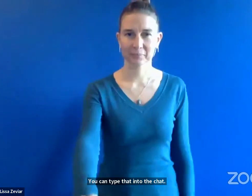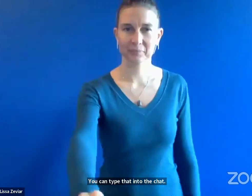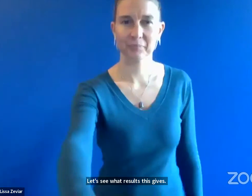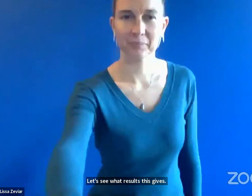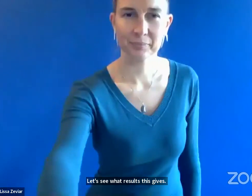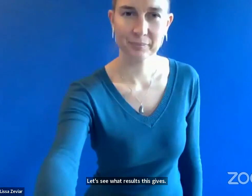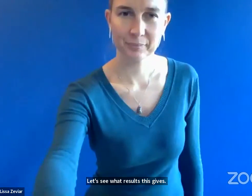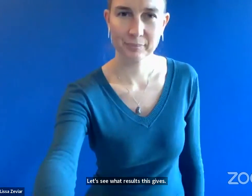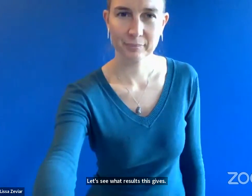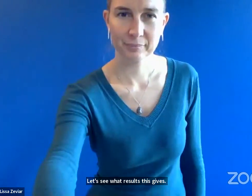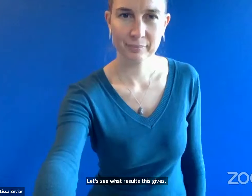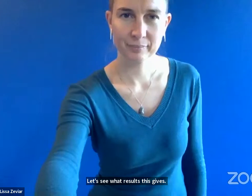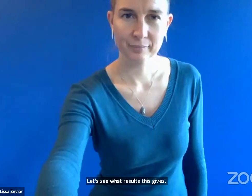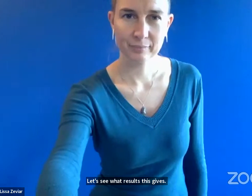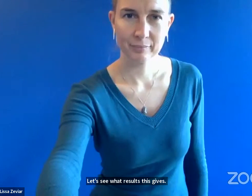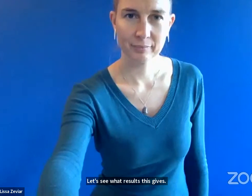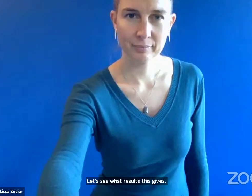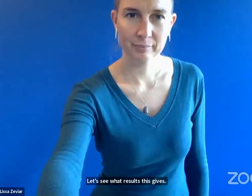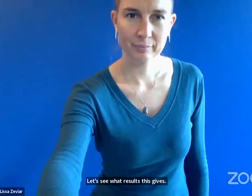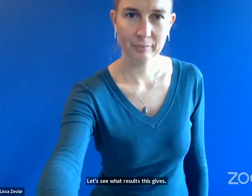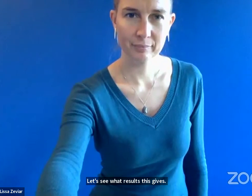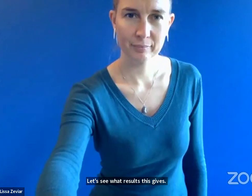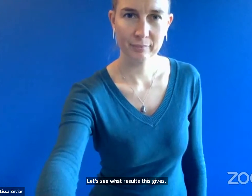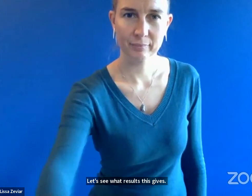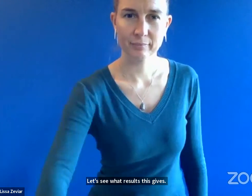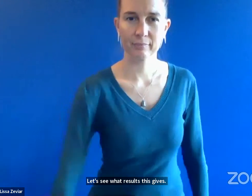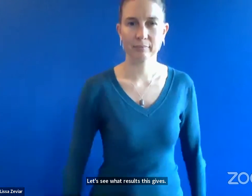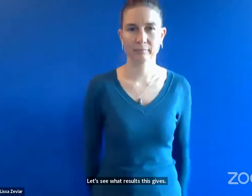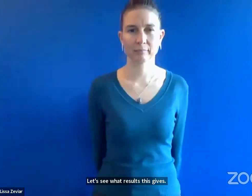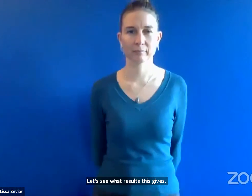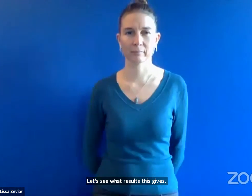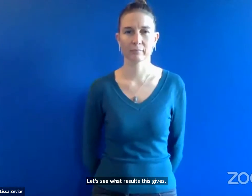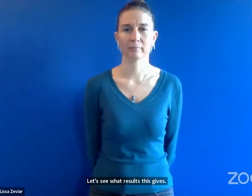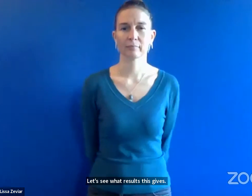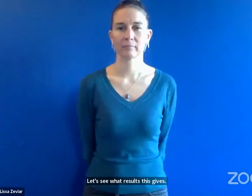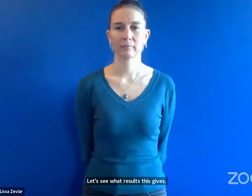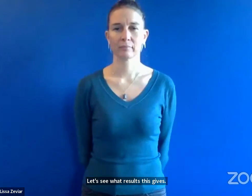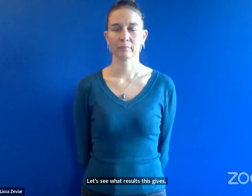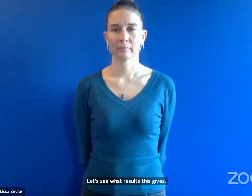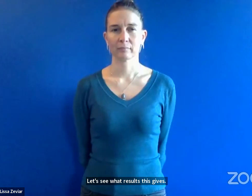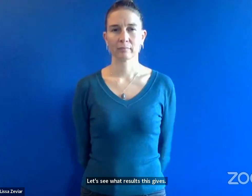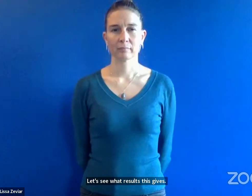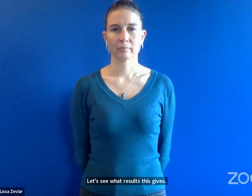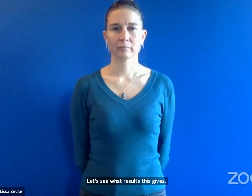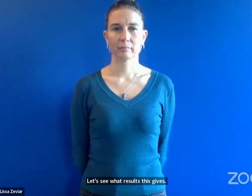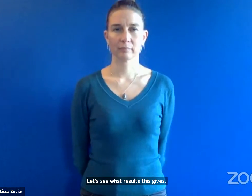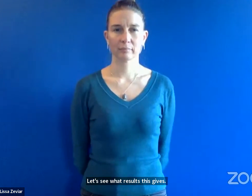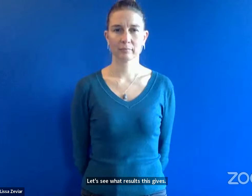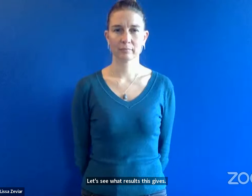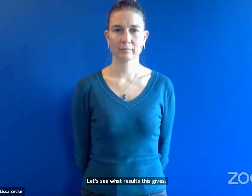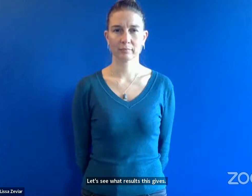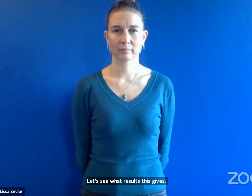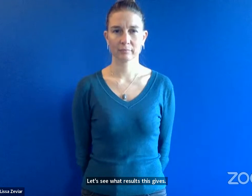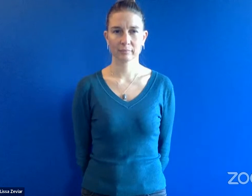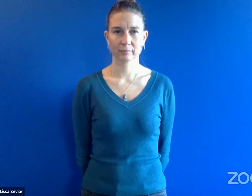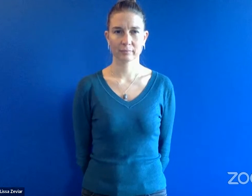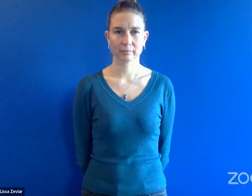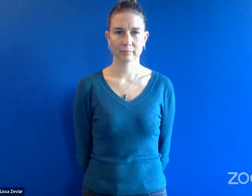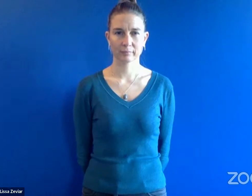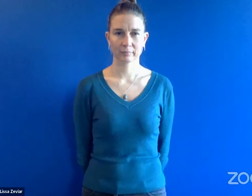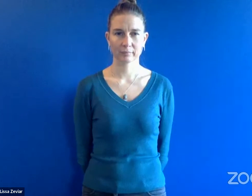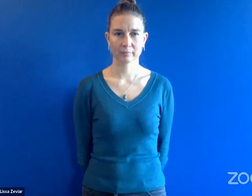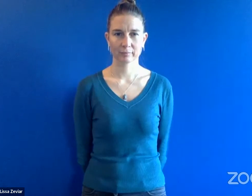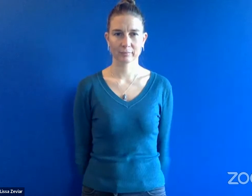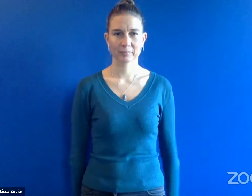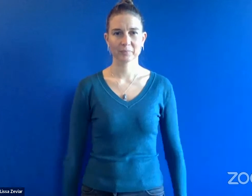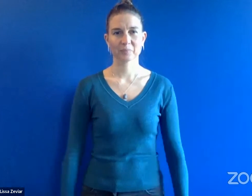Dominique, I wait for you to have the Yes, sign now